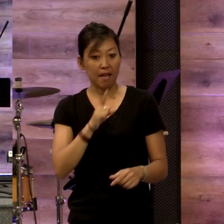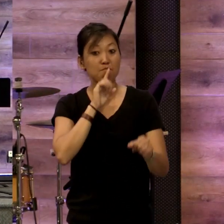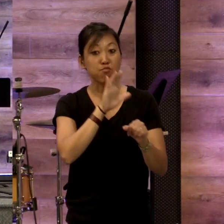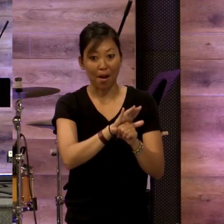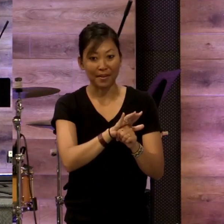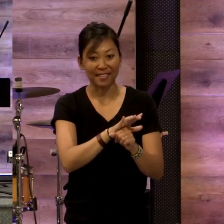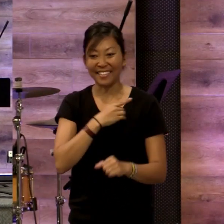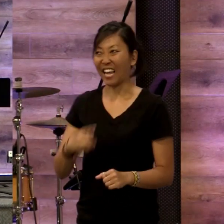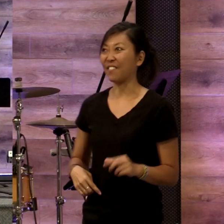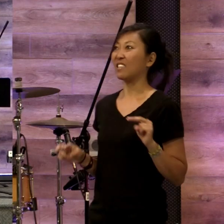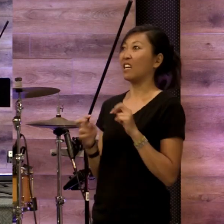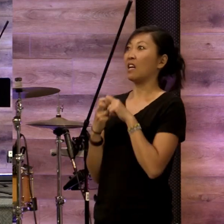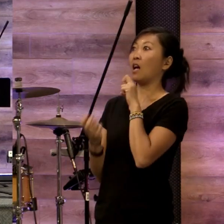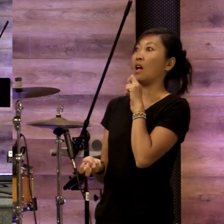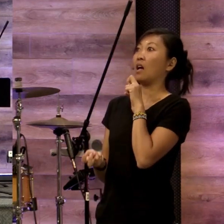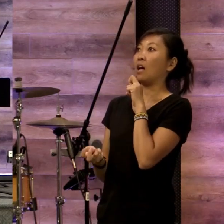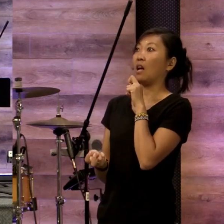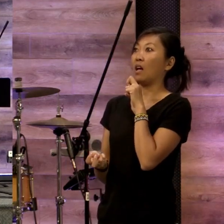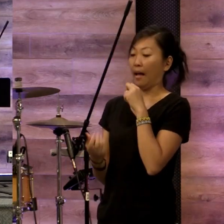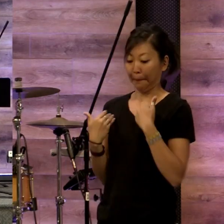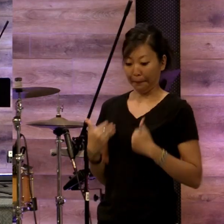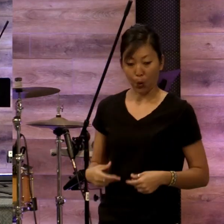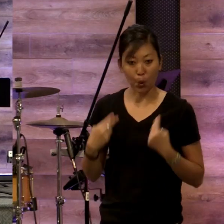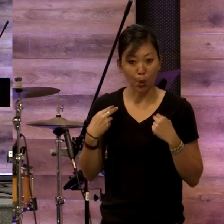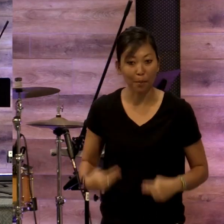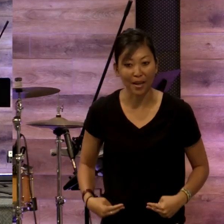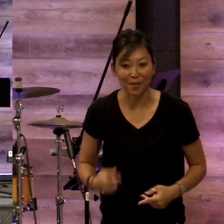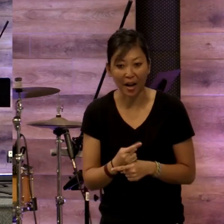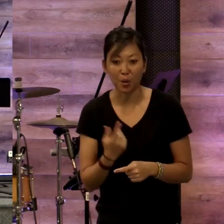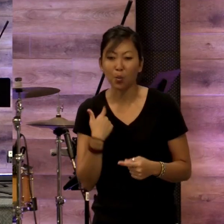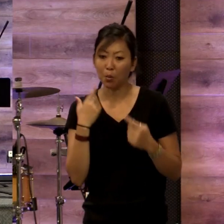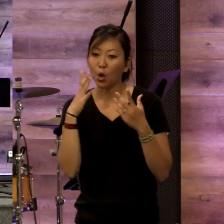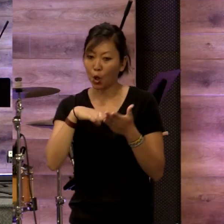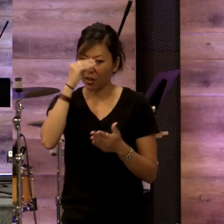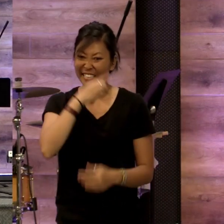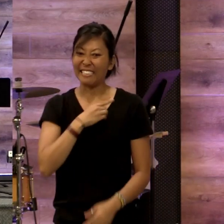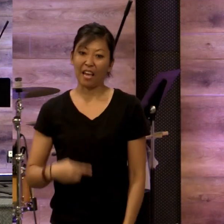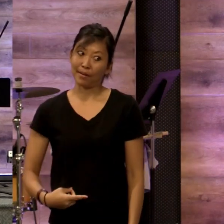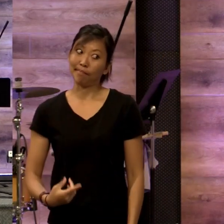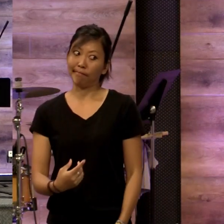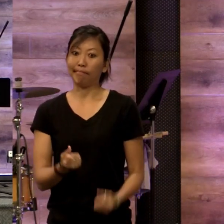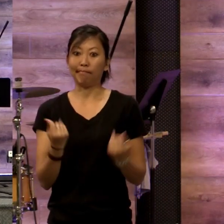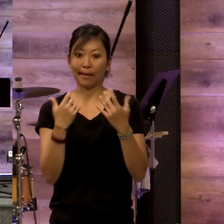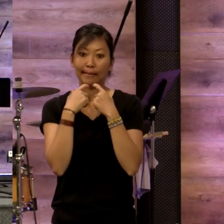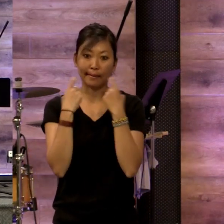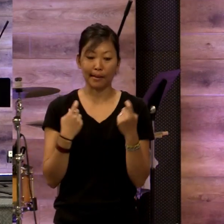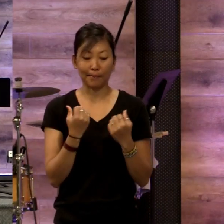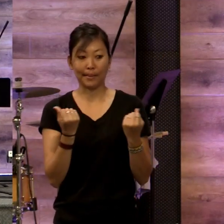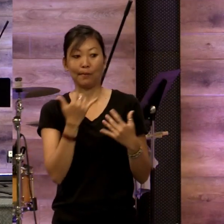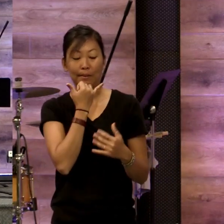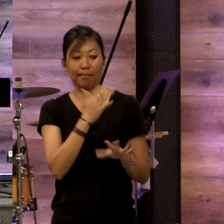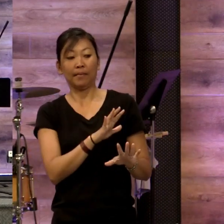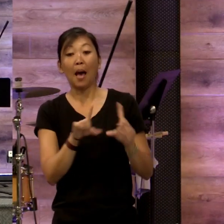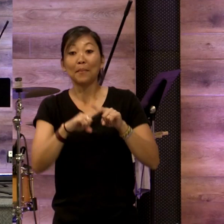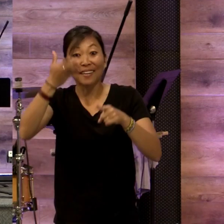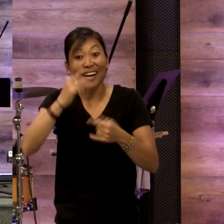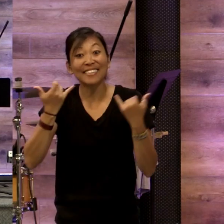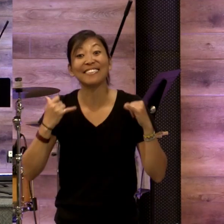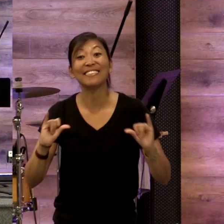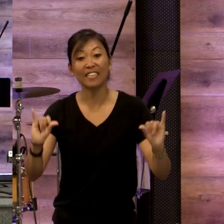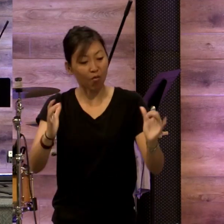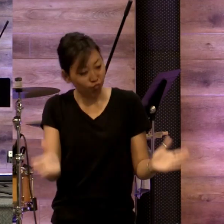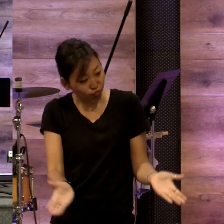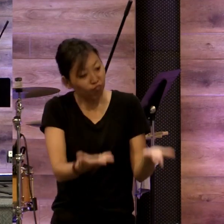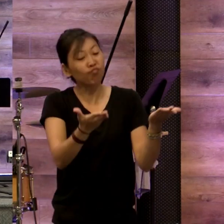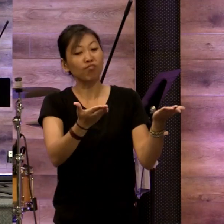And David was unbelievably imperfect. We'll see that in the coming weeks. But God made a covenant with him. He exalted him and raised